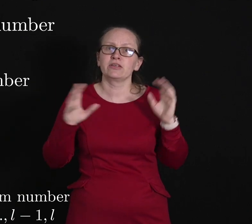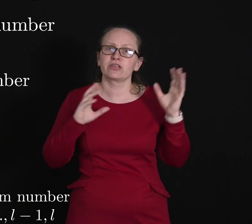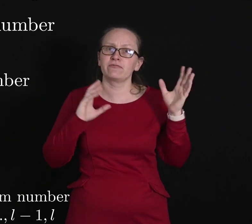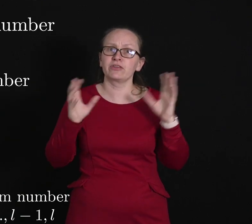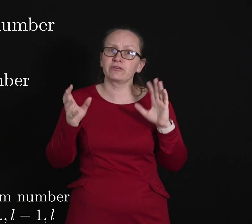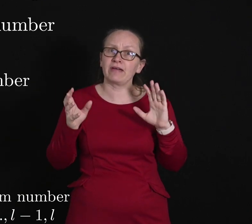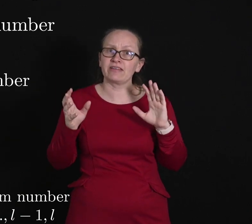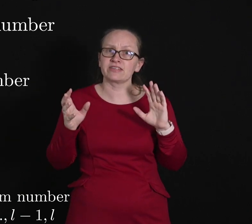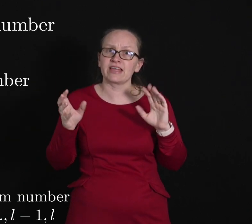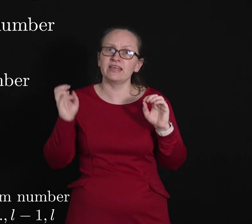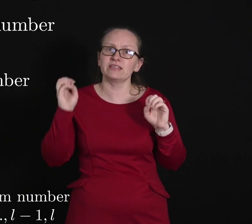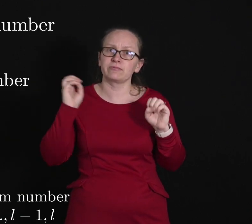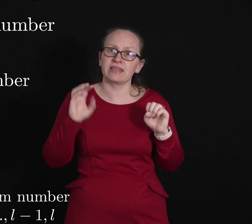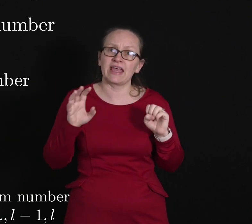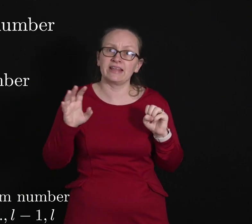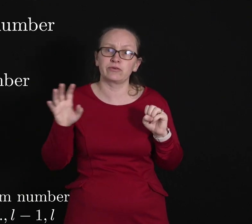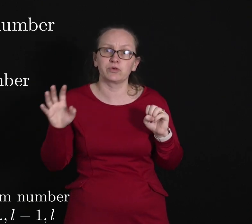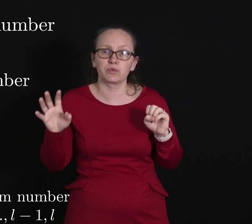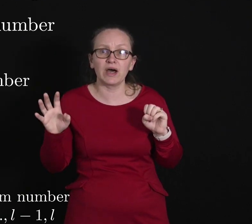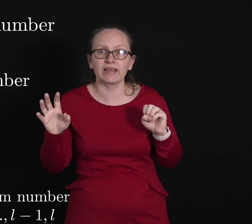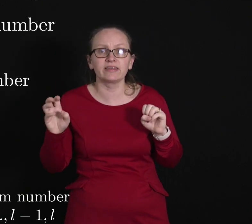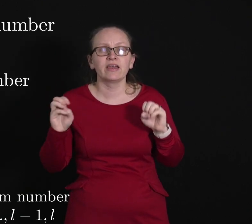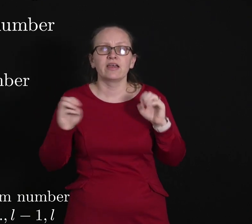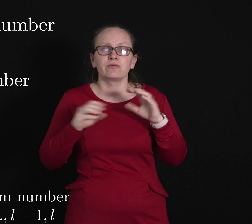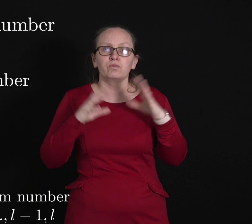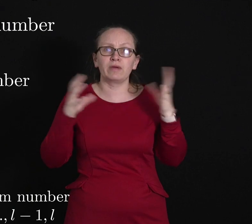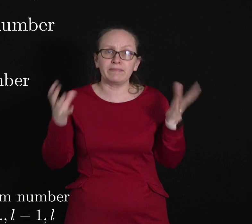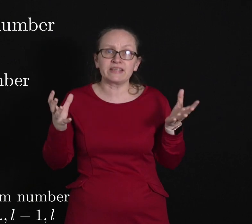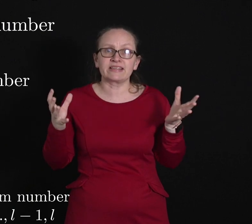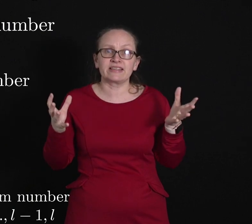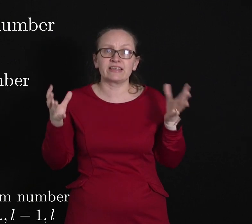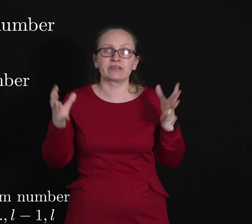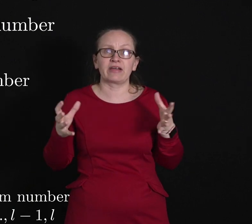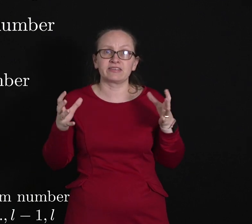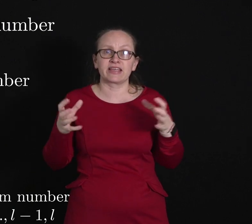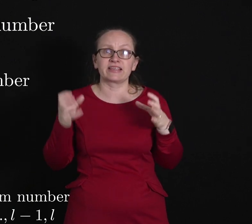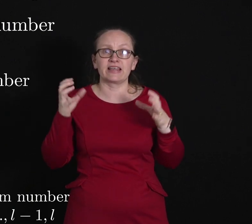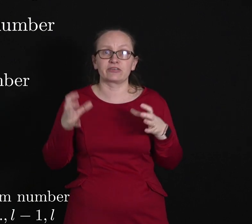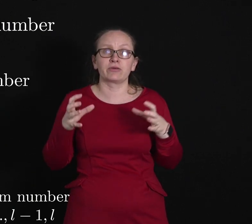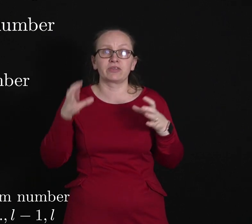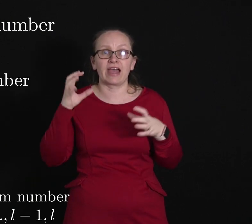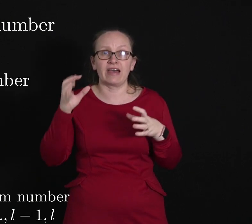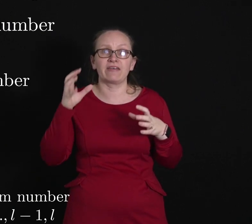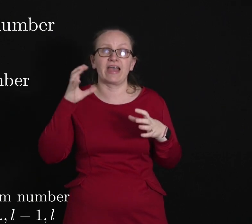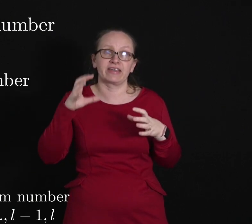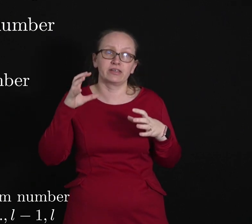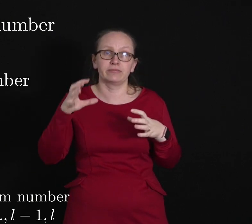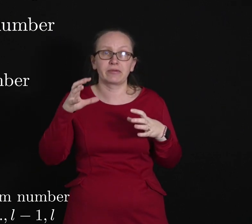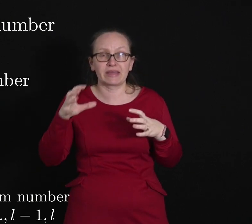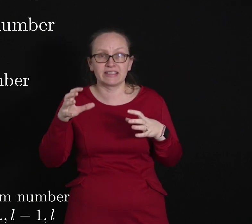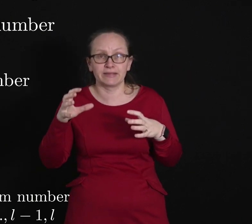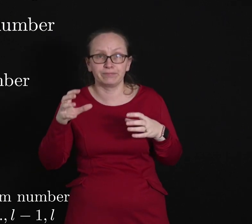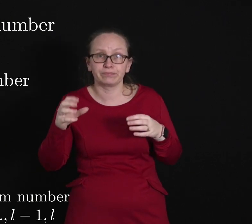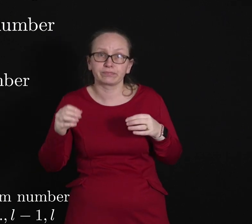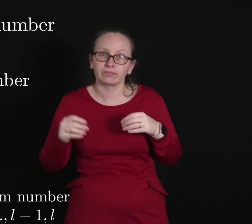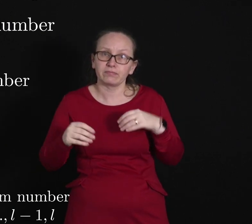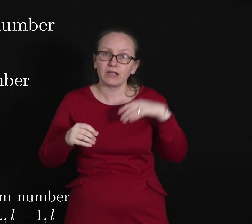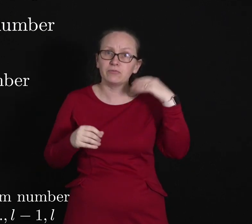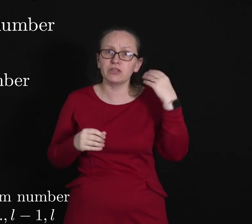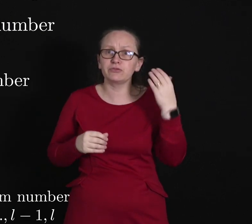So for the ground state with n equals one, we predicted that the ground state with n would have angular momentum. With